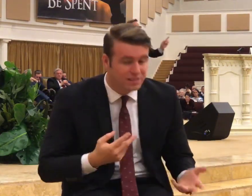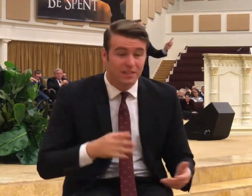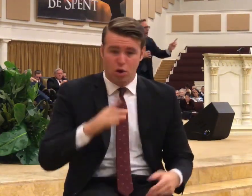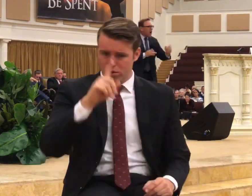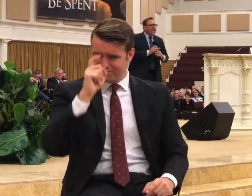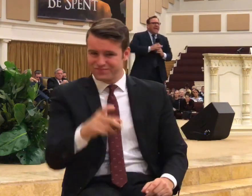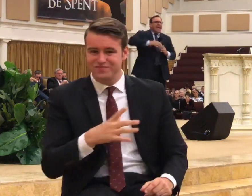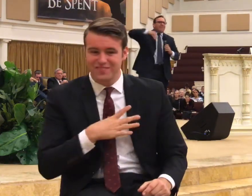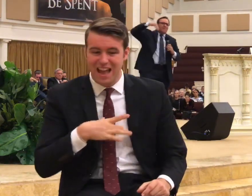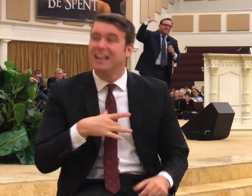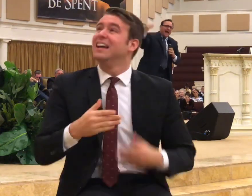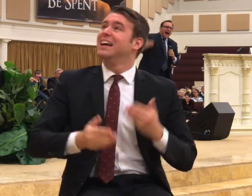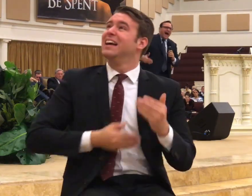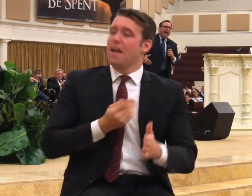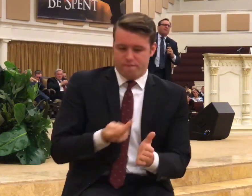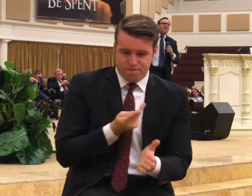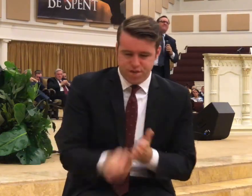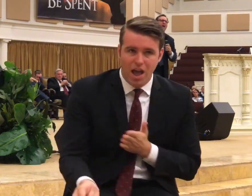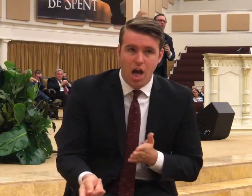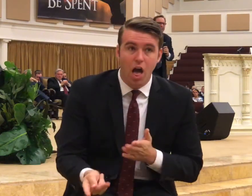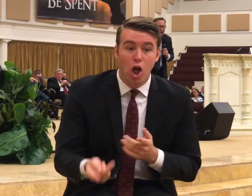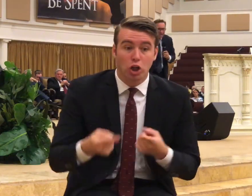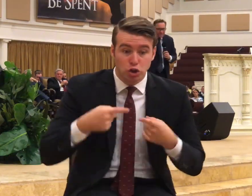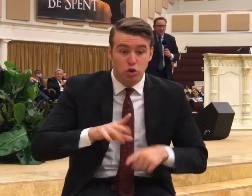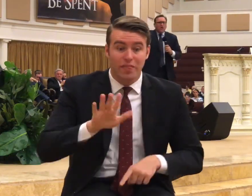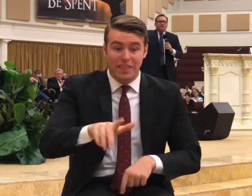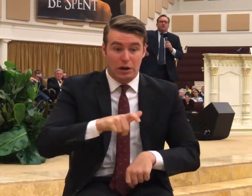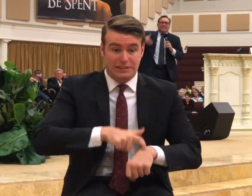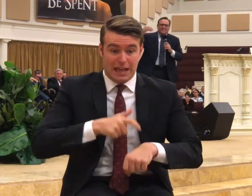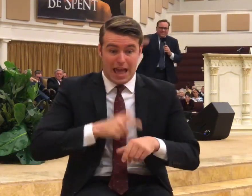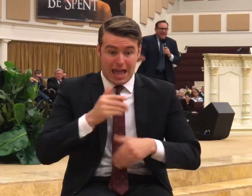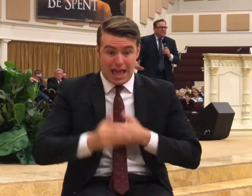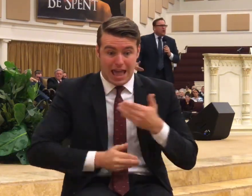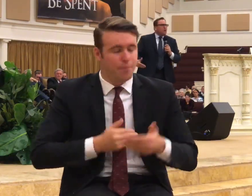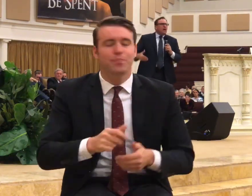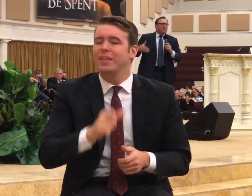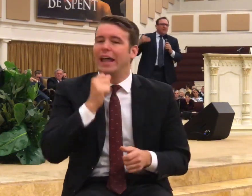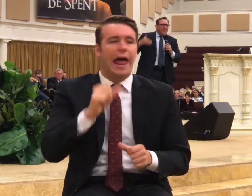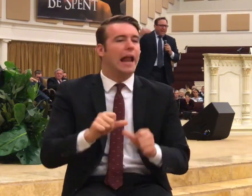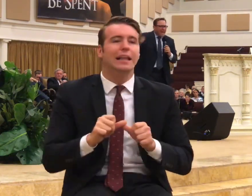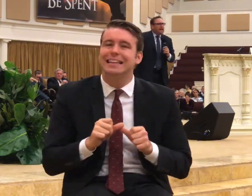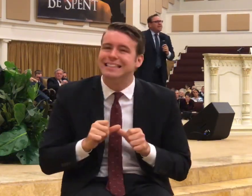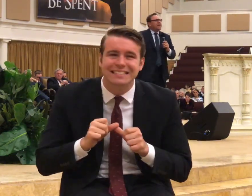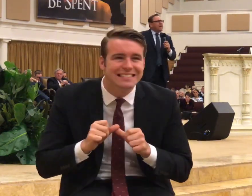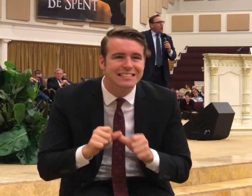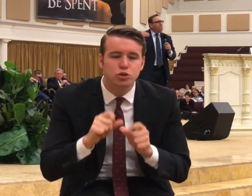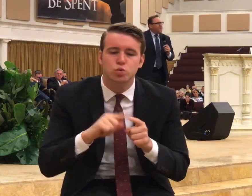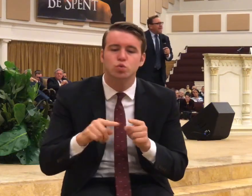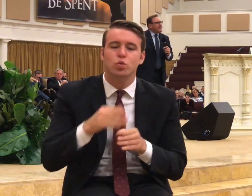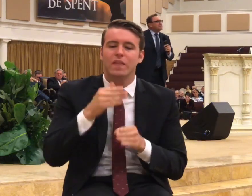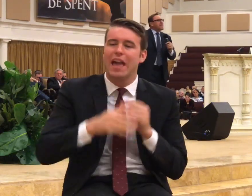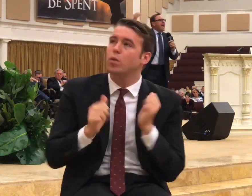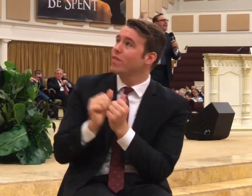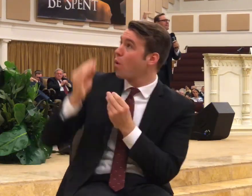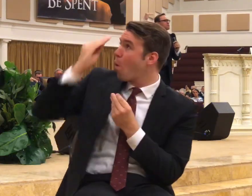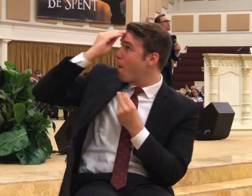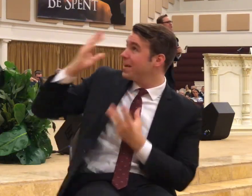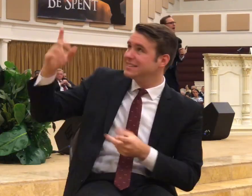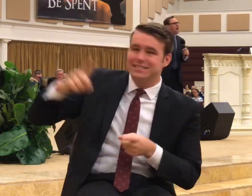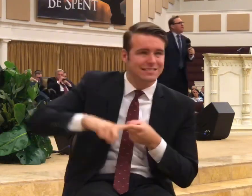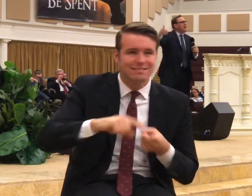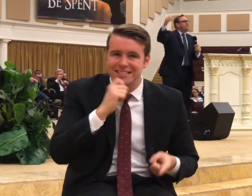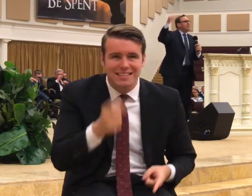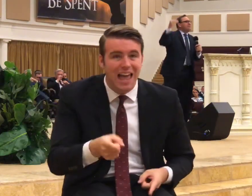Because they failed in the time of their life to continue to the end in obedience. And as